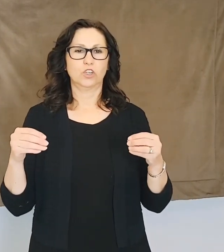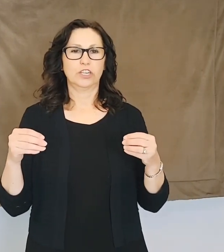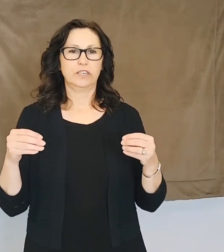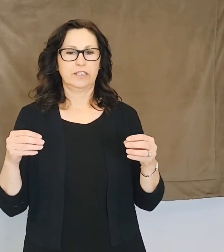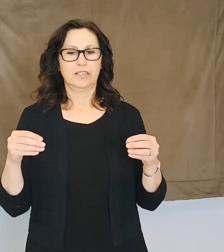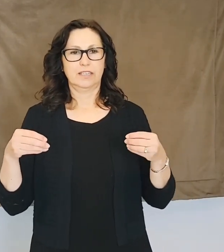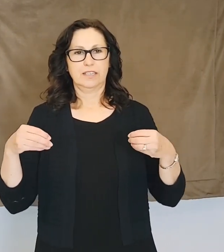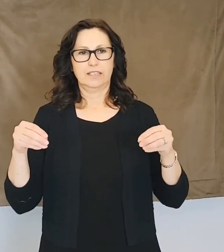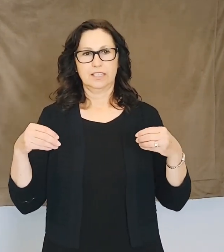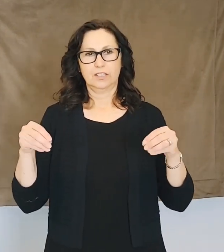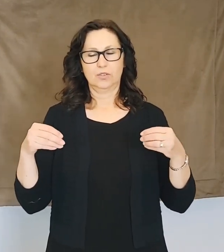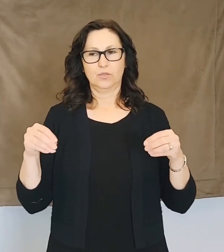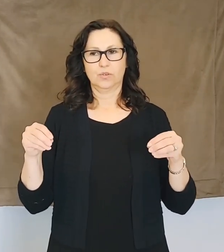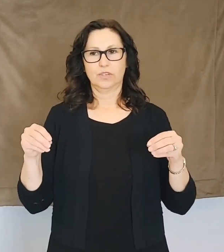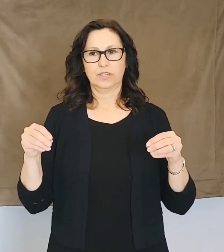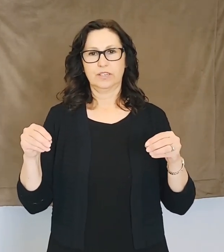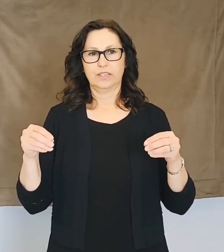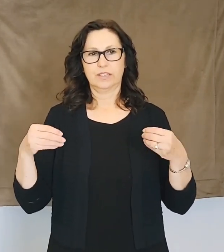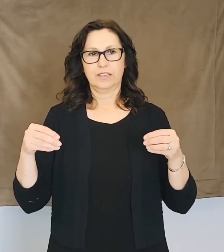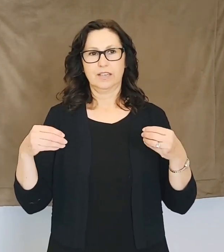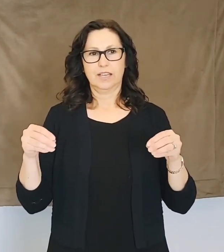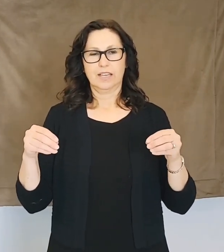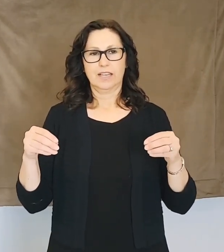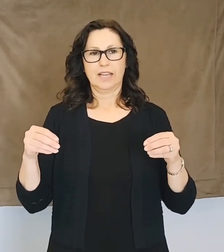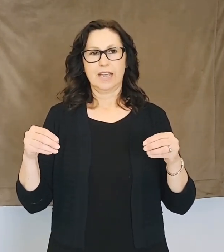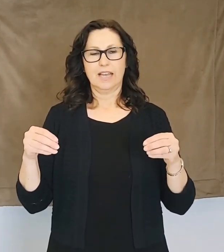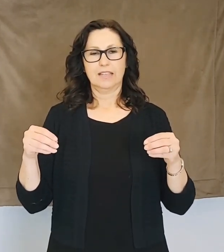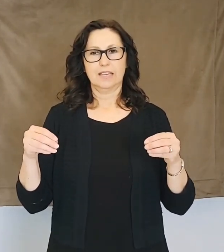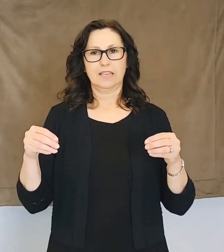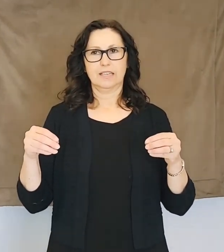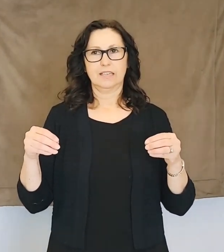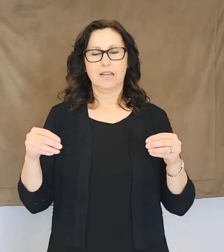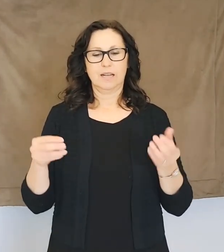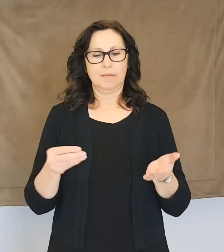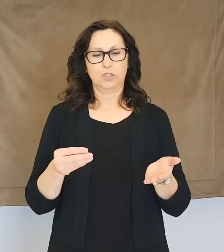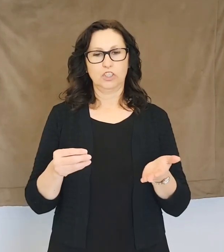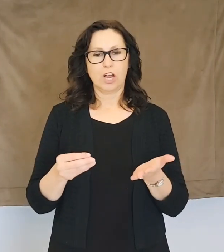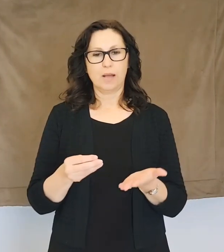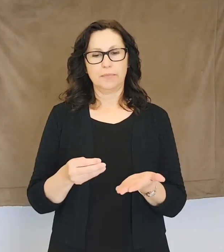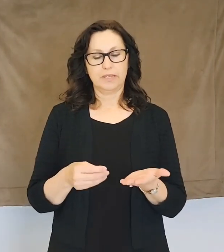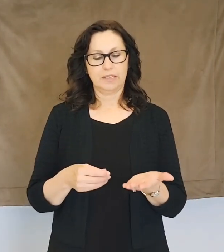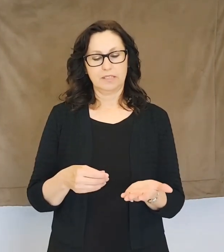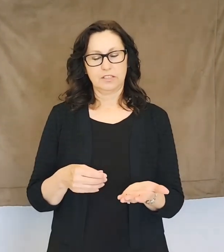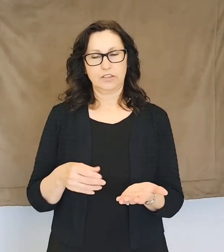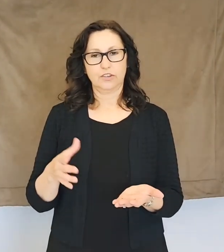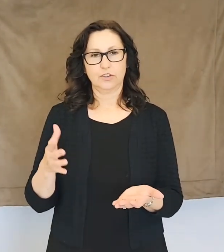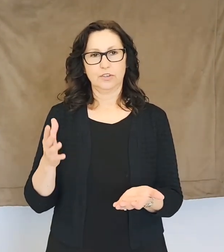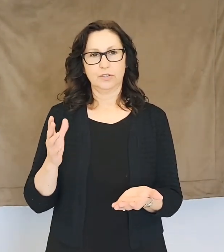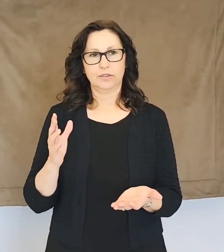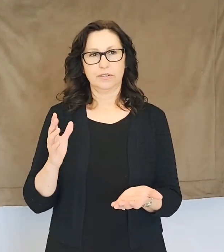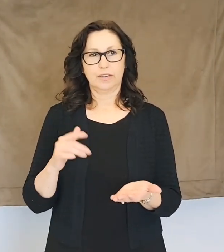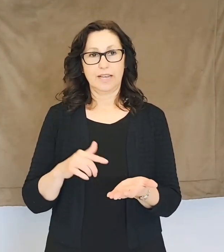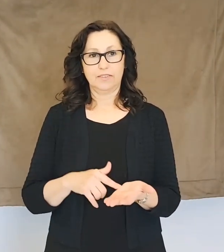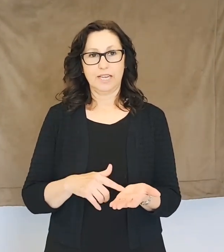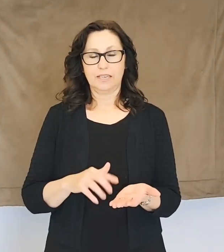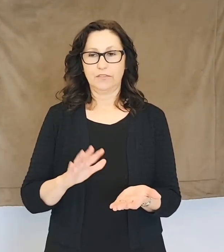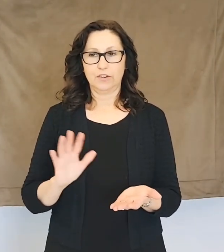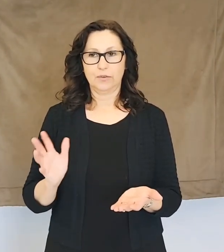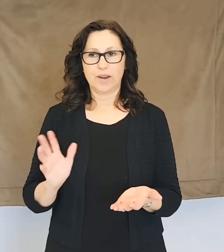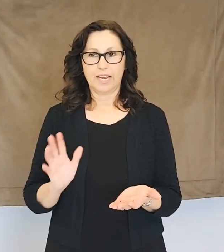store. This is store. And then shop is your left hand. If you're right